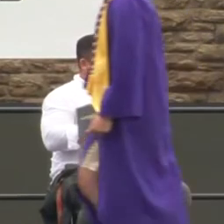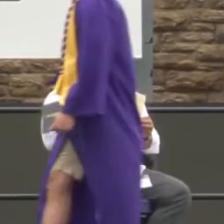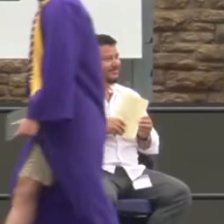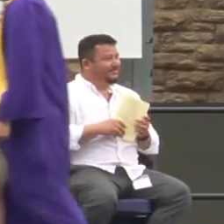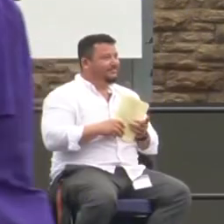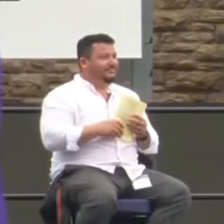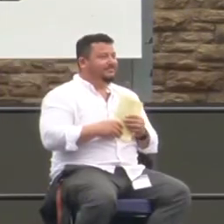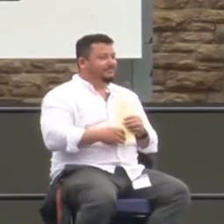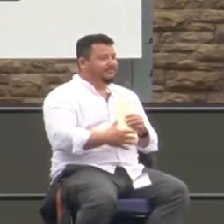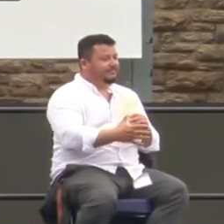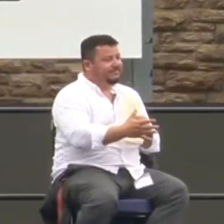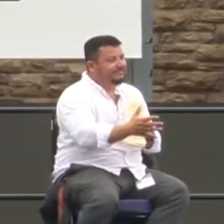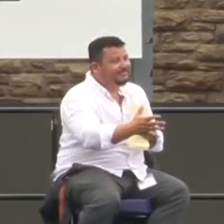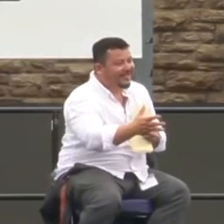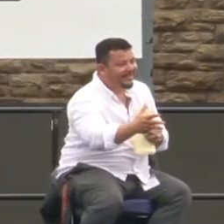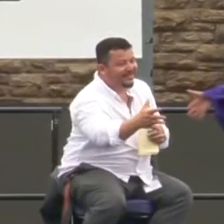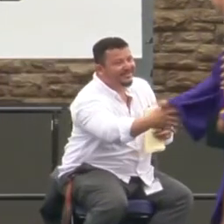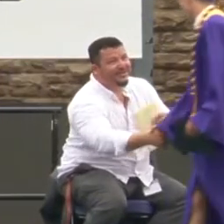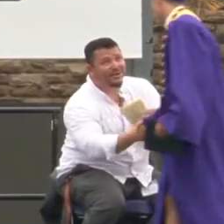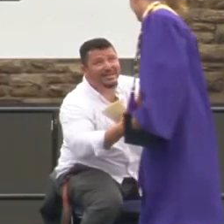Harry Nelson.